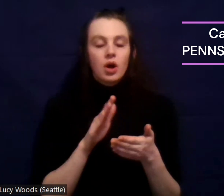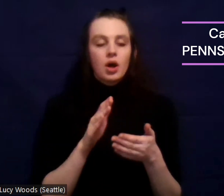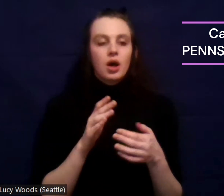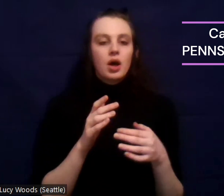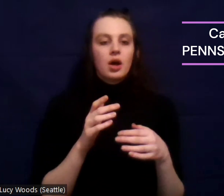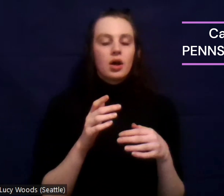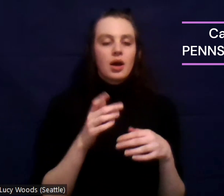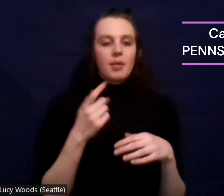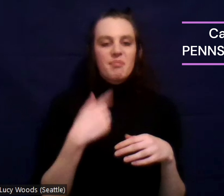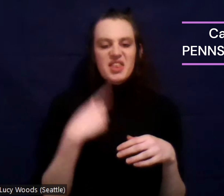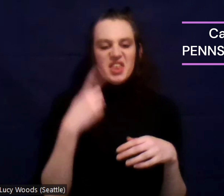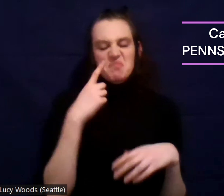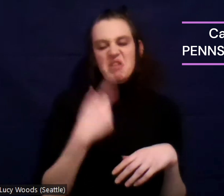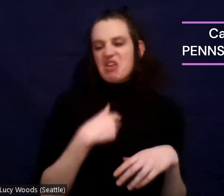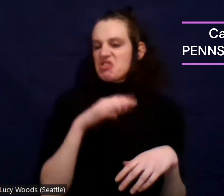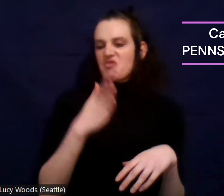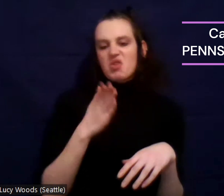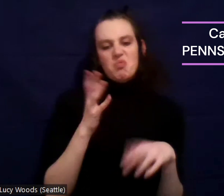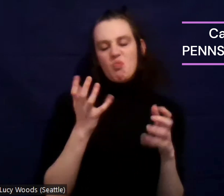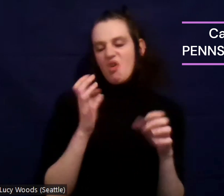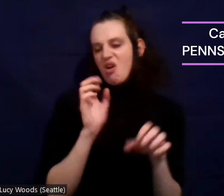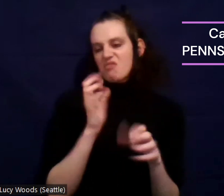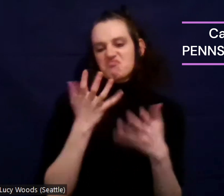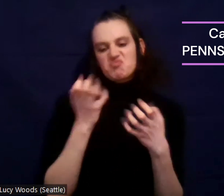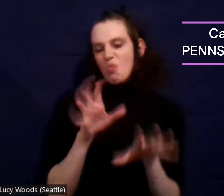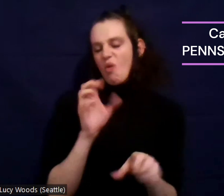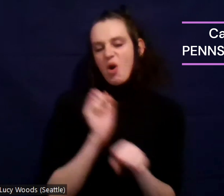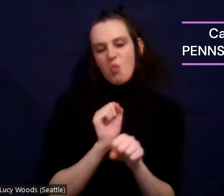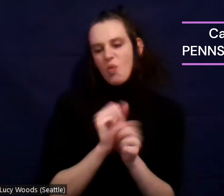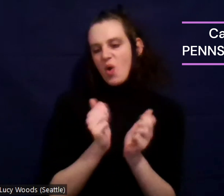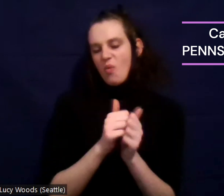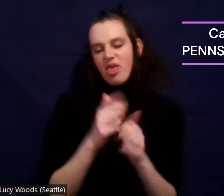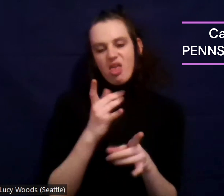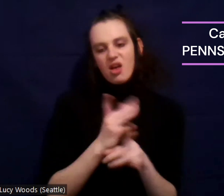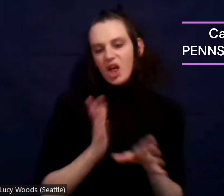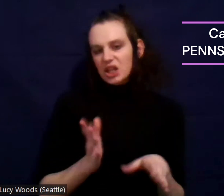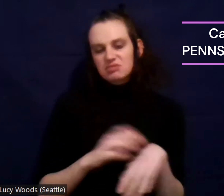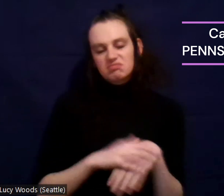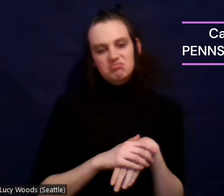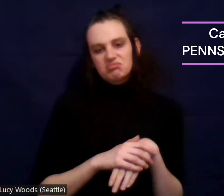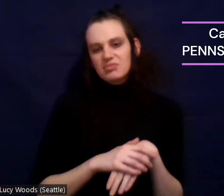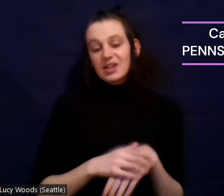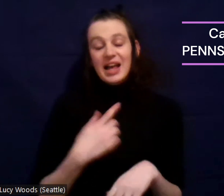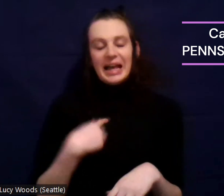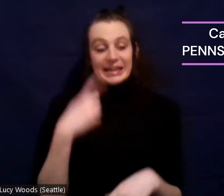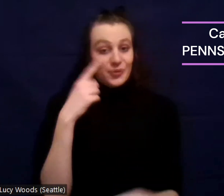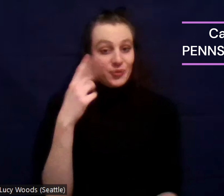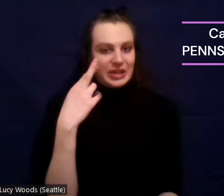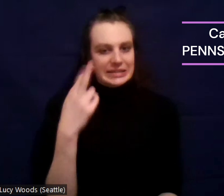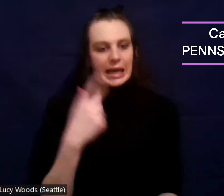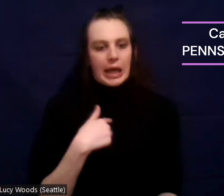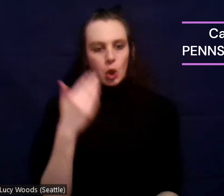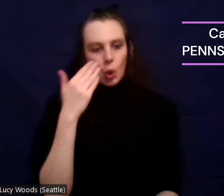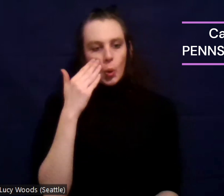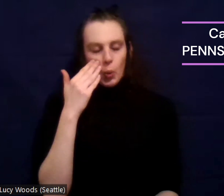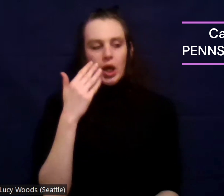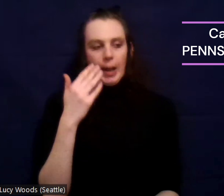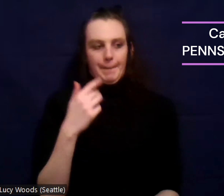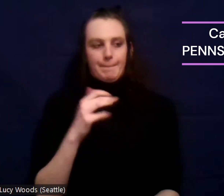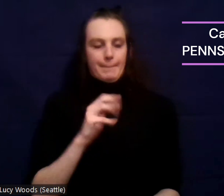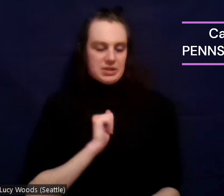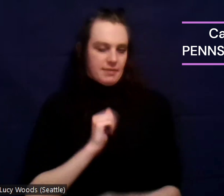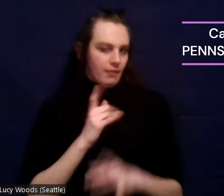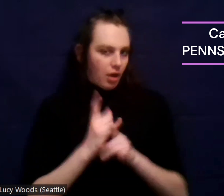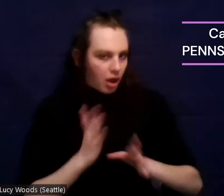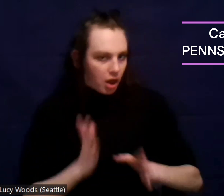Like, seems like the worst thing ever, because I think somewhere deep down I knew that I was an alcoholic and there was some shame with that.